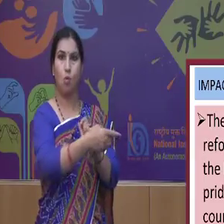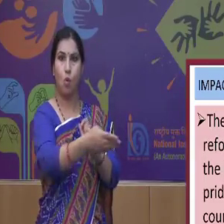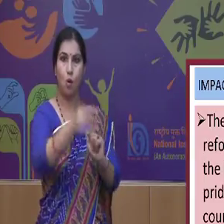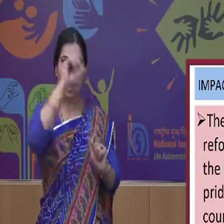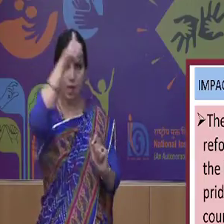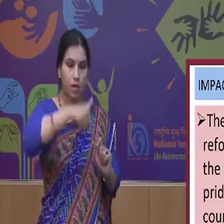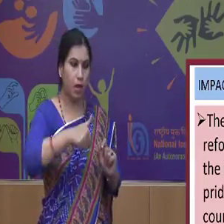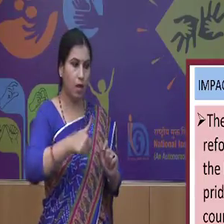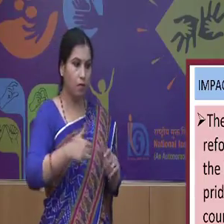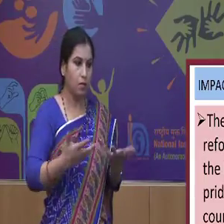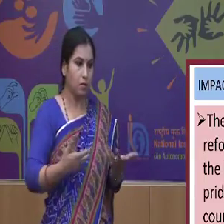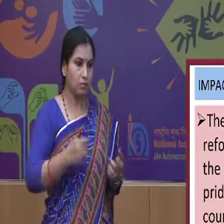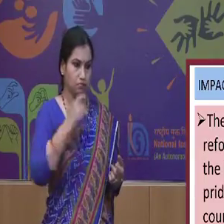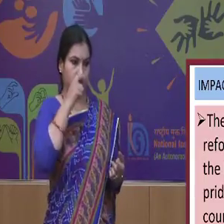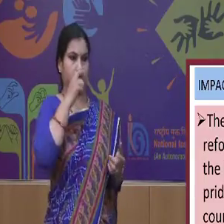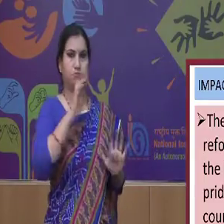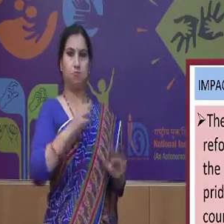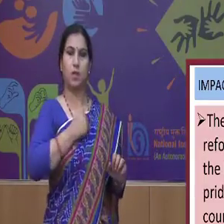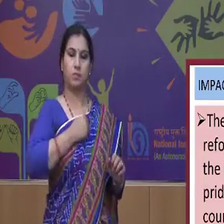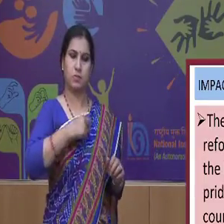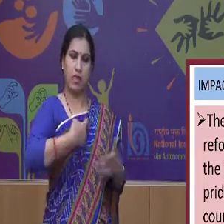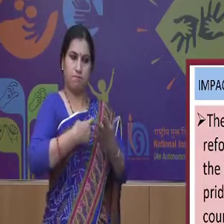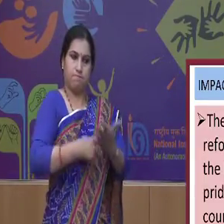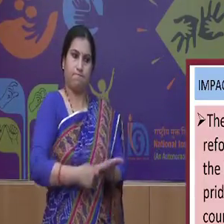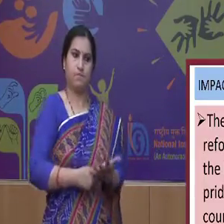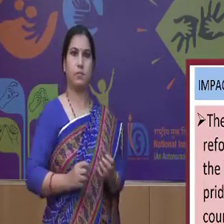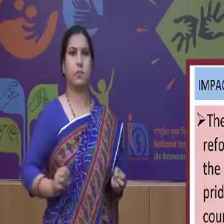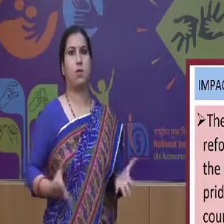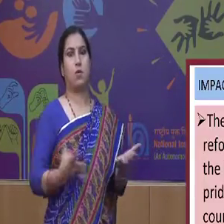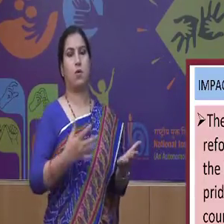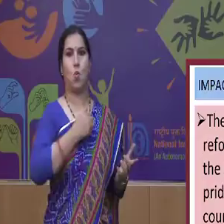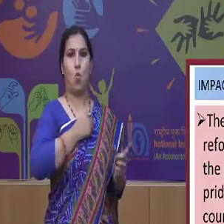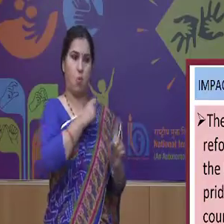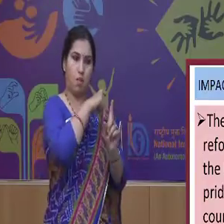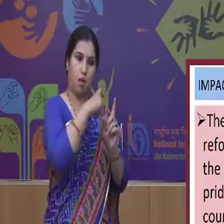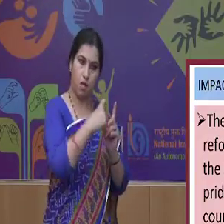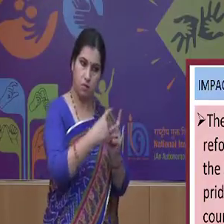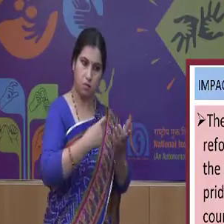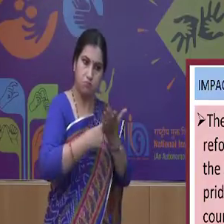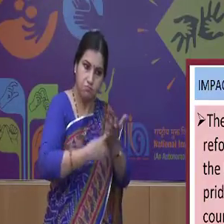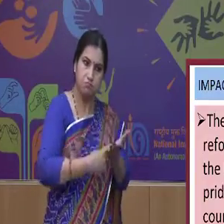Indians with feelings of pride and self respect for their culture and country.